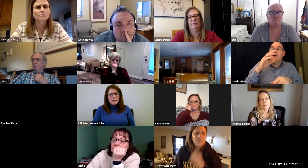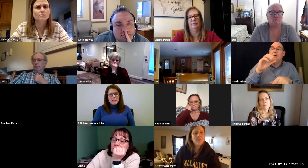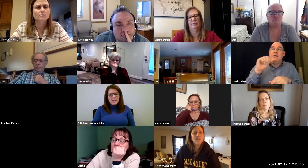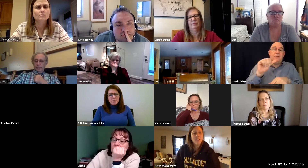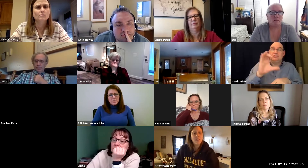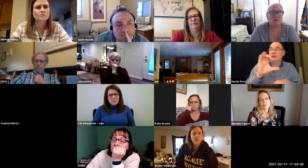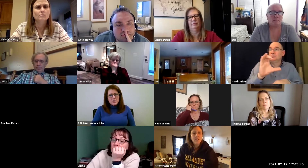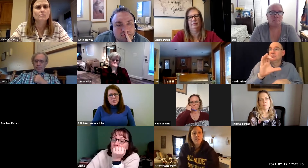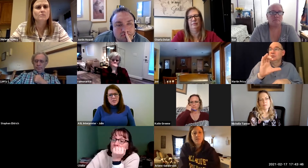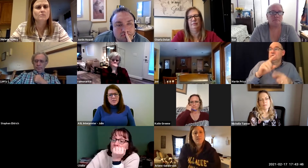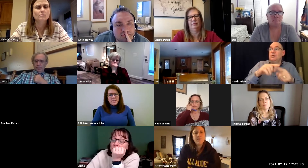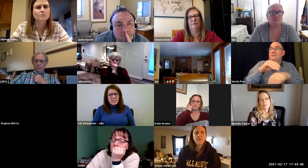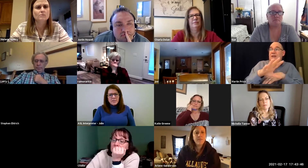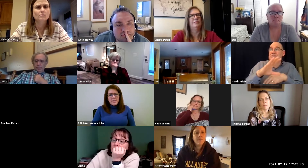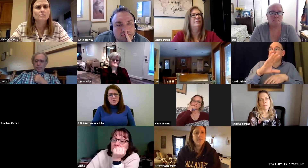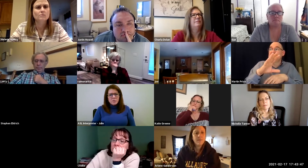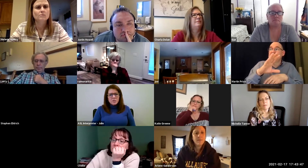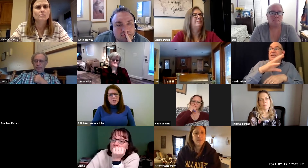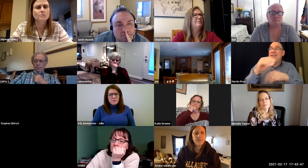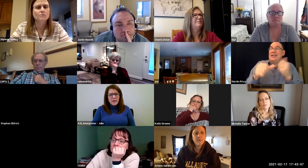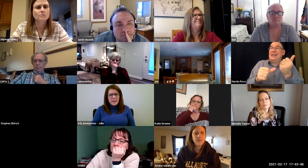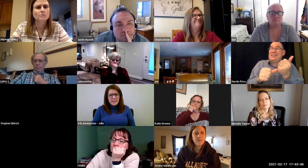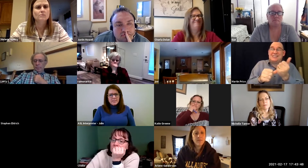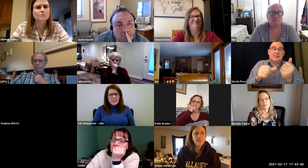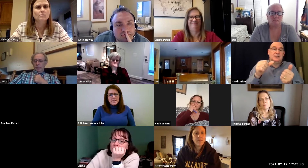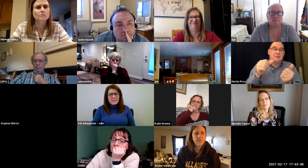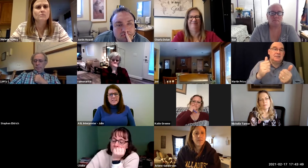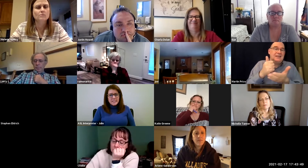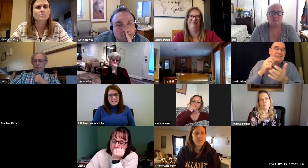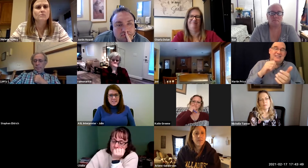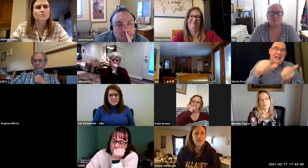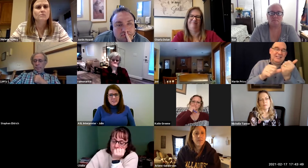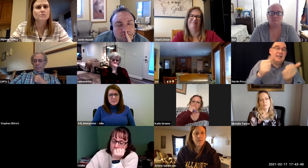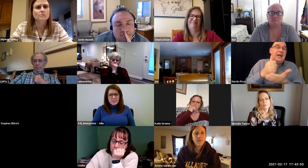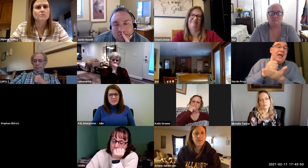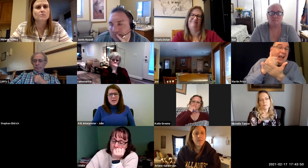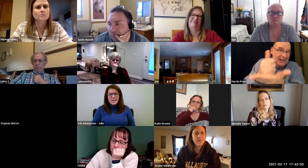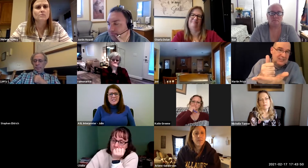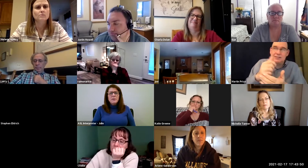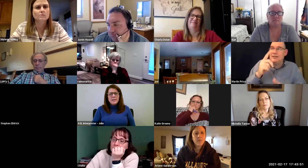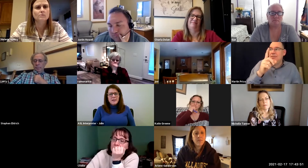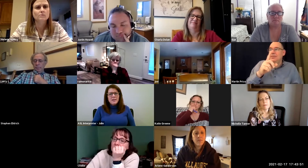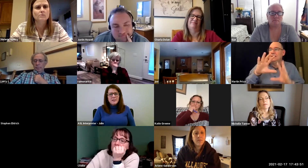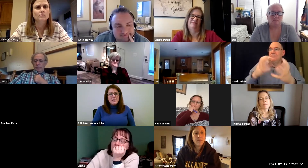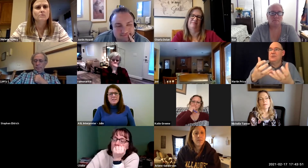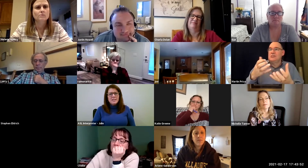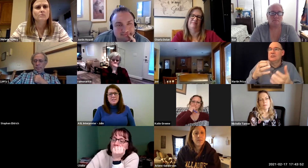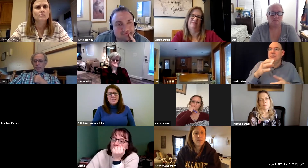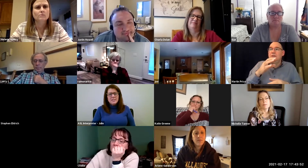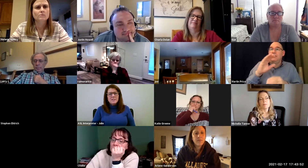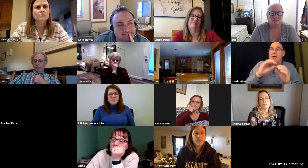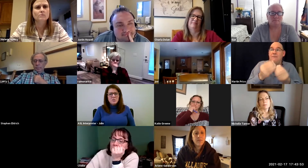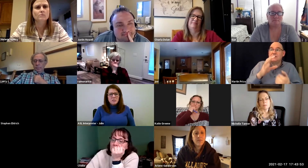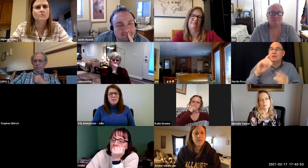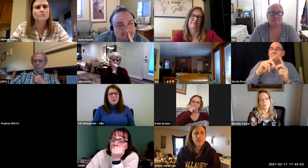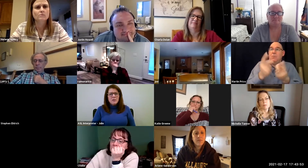shall establish the advisory council to advise and assist, not assist, but yes,